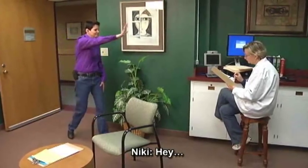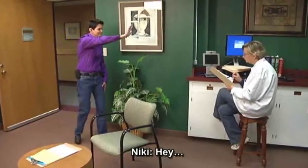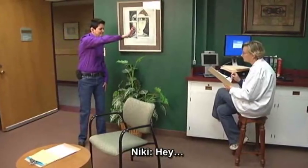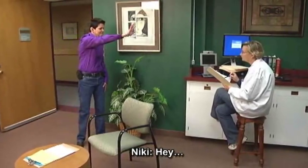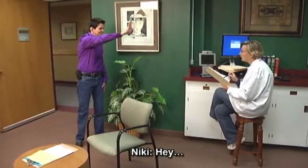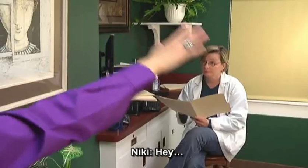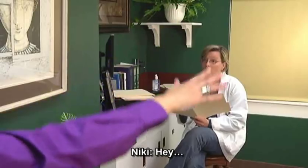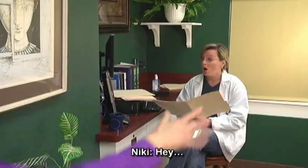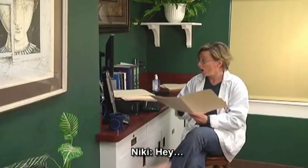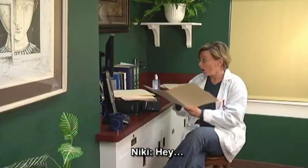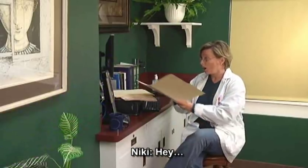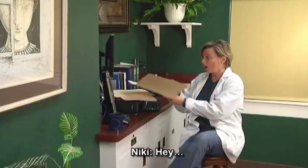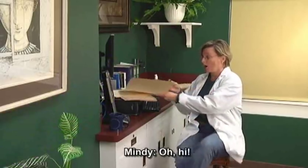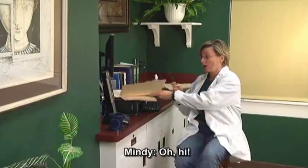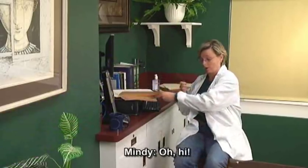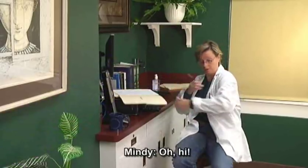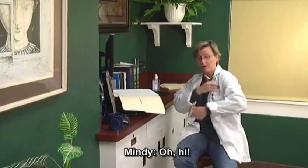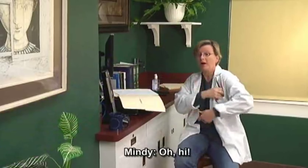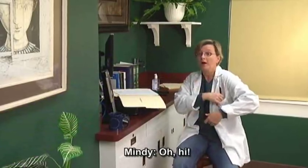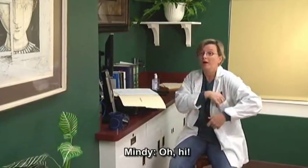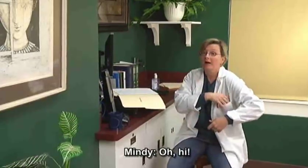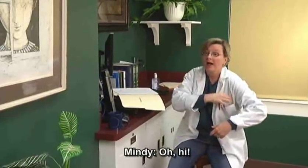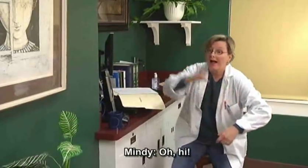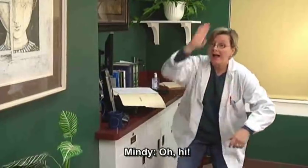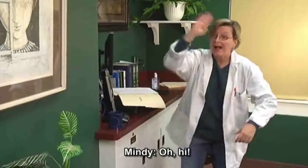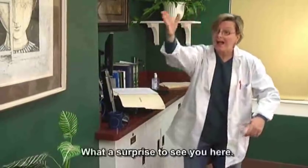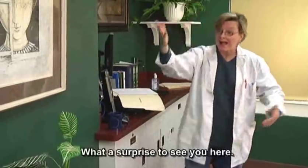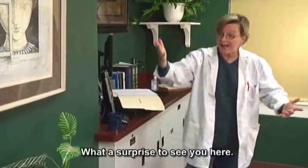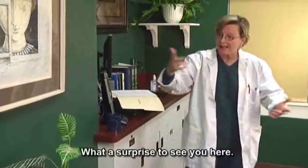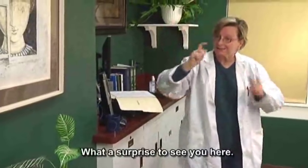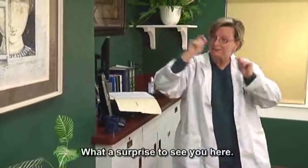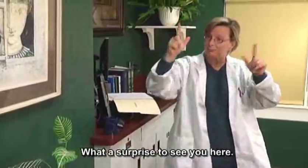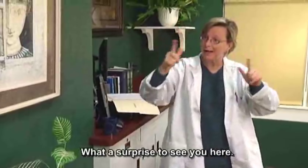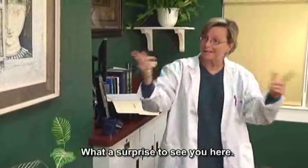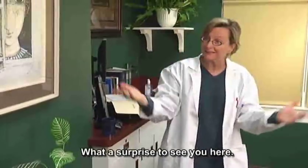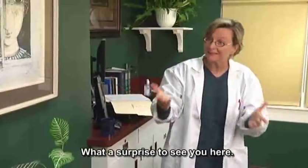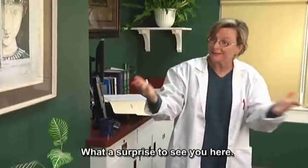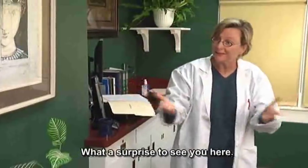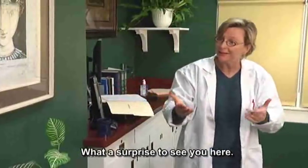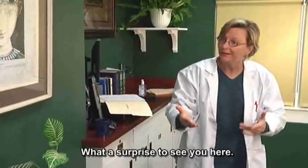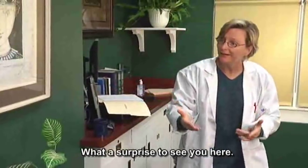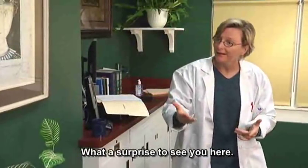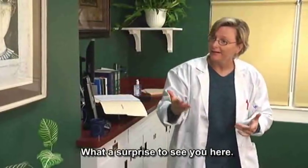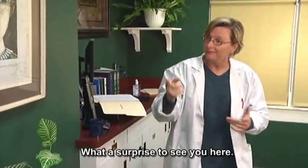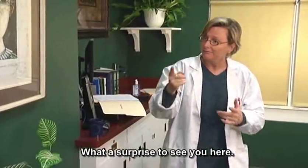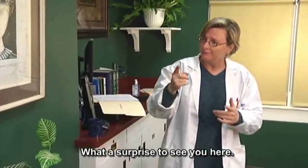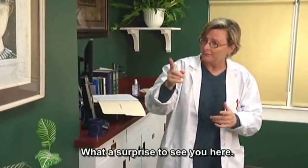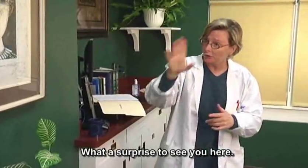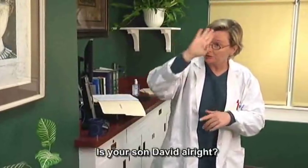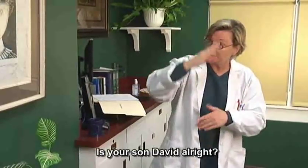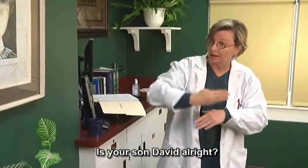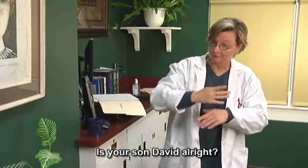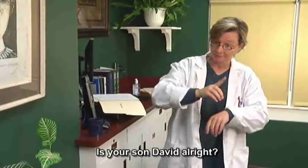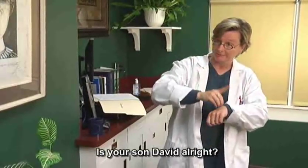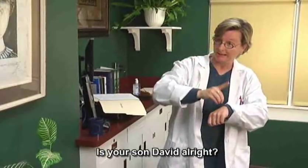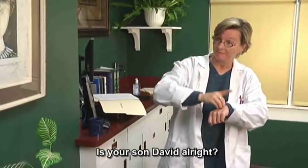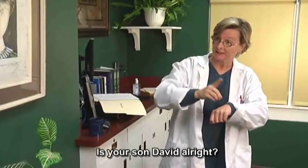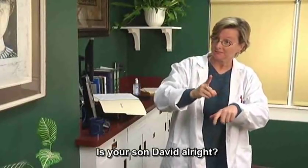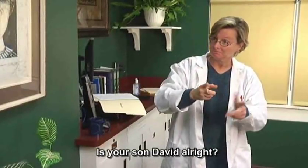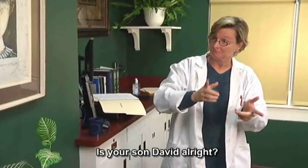hey oh hi what a surprise to see you here is your son david all right